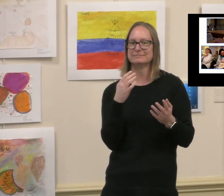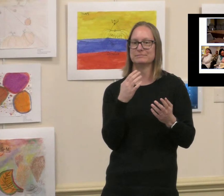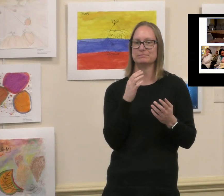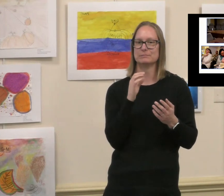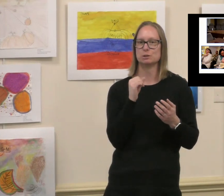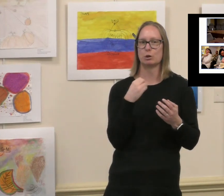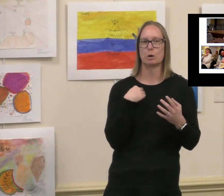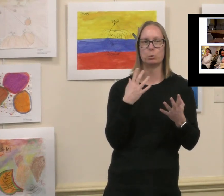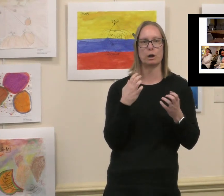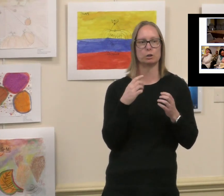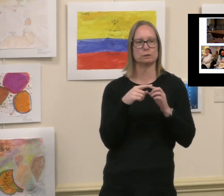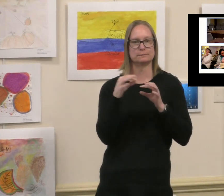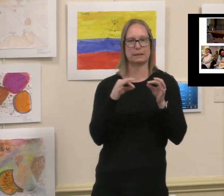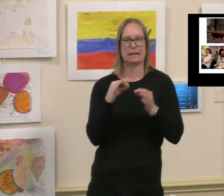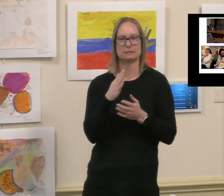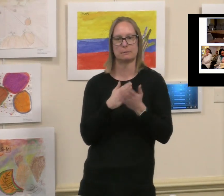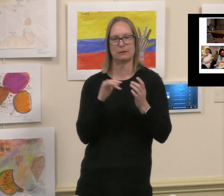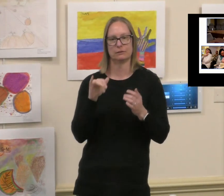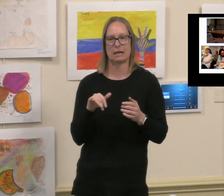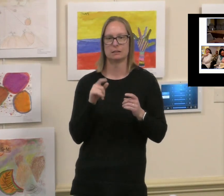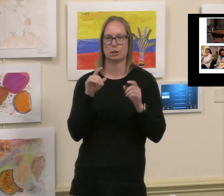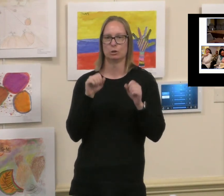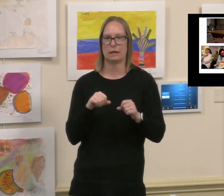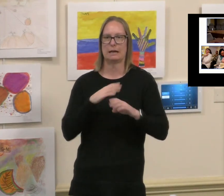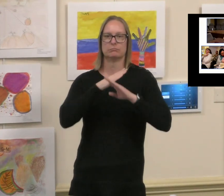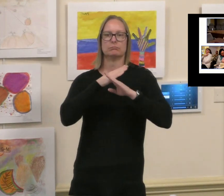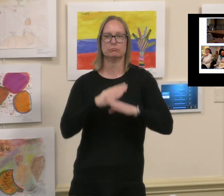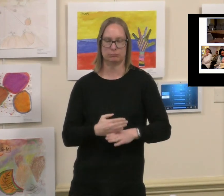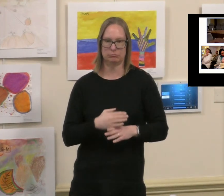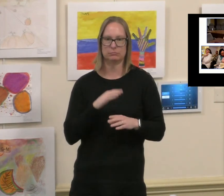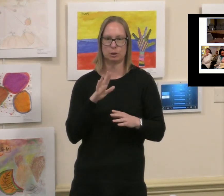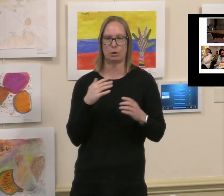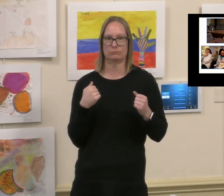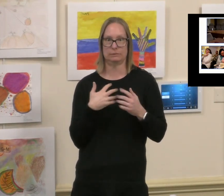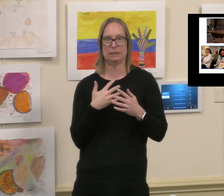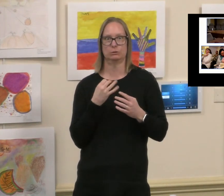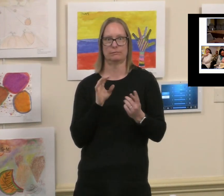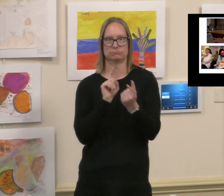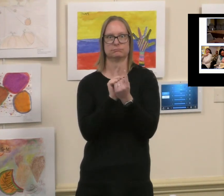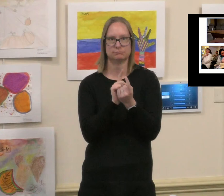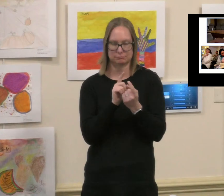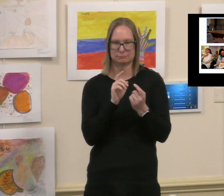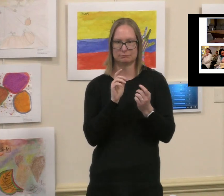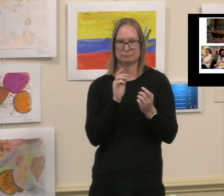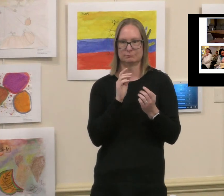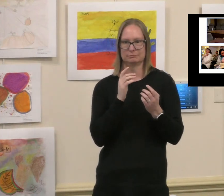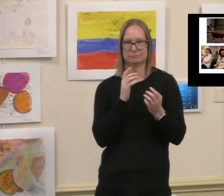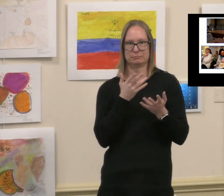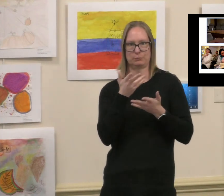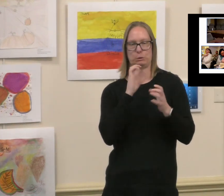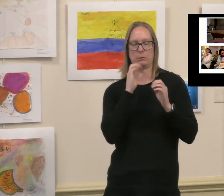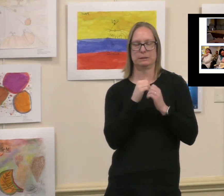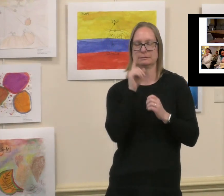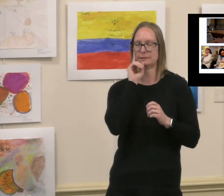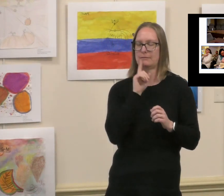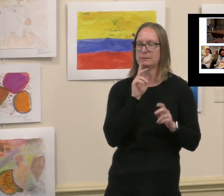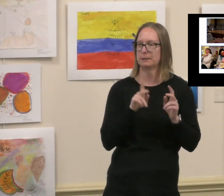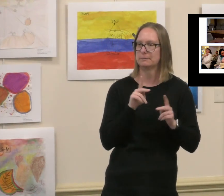whether something will be offensive or not. So I'd like to break down that initial fear and that barrier